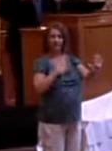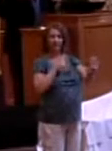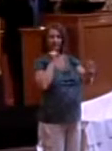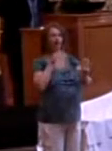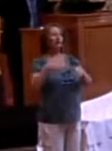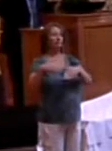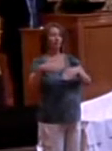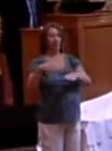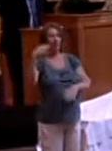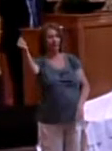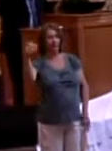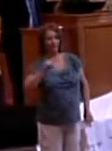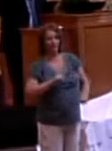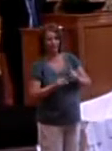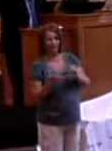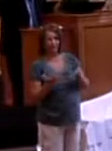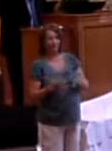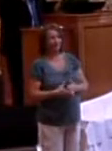but